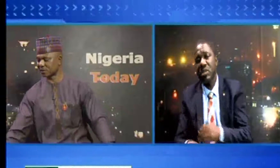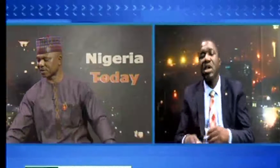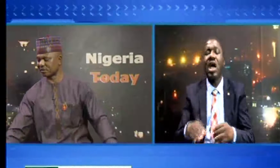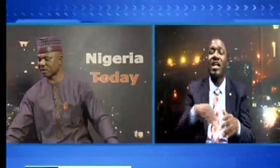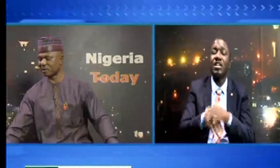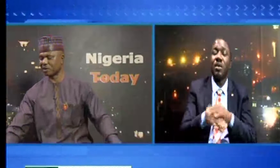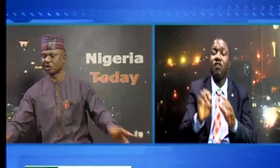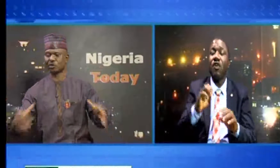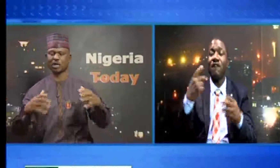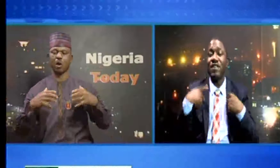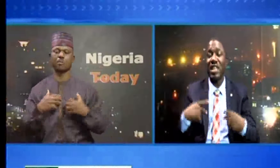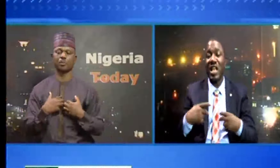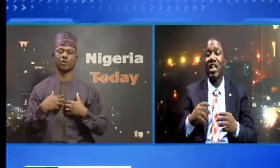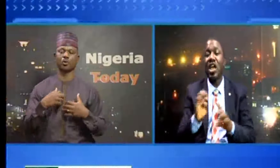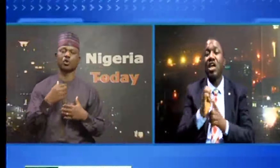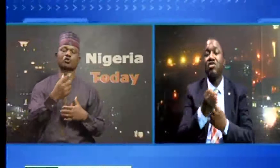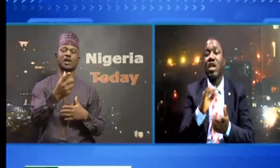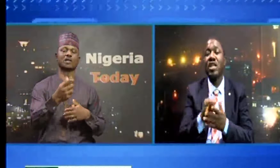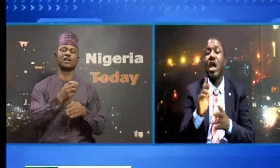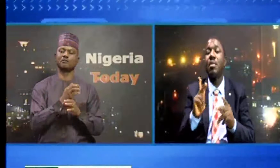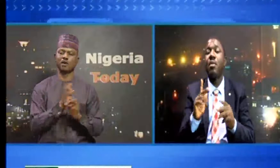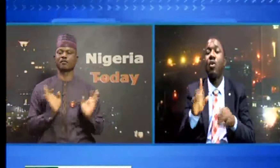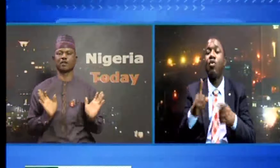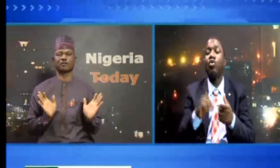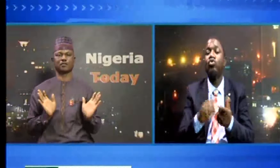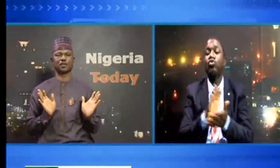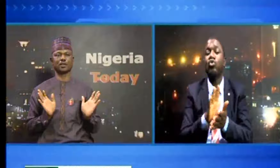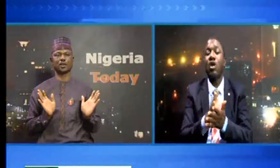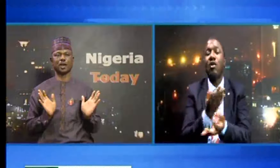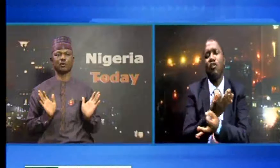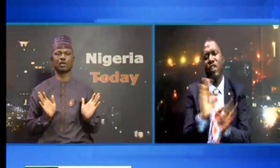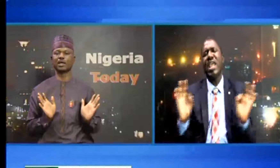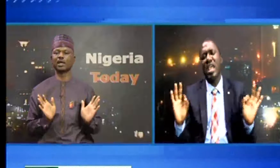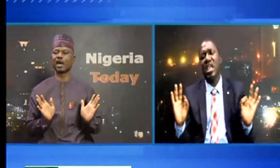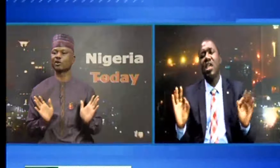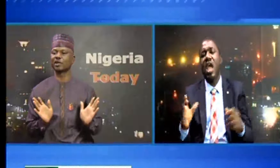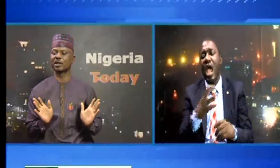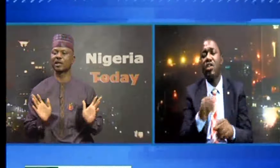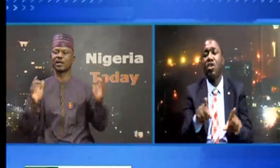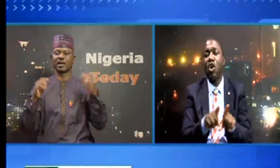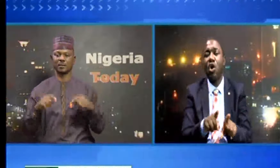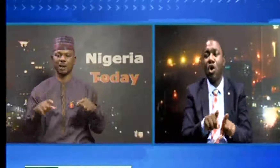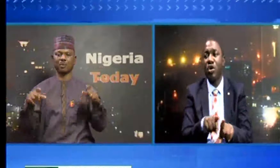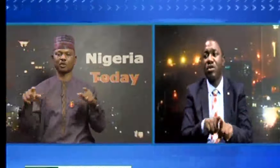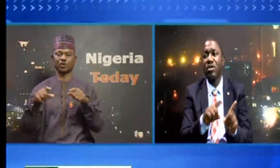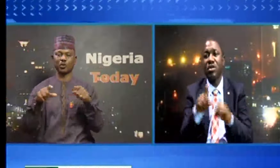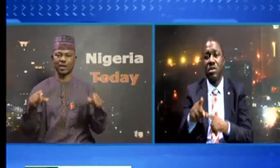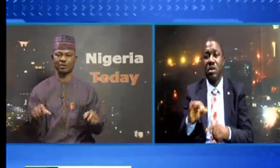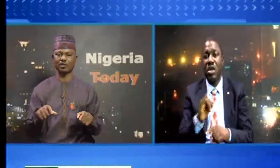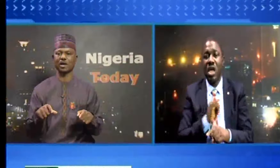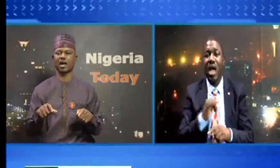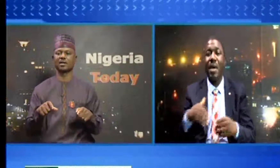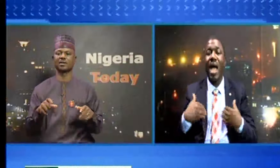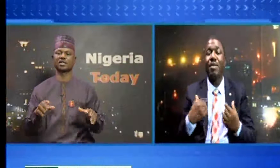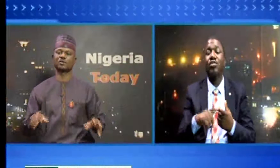to the physical environment, so that our people will go to class very, very free. Accordingly, I am happy also to